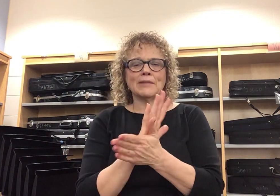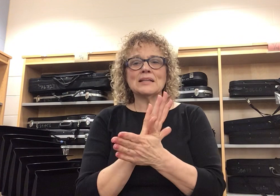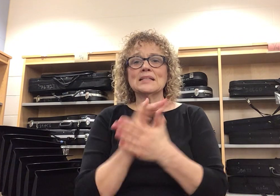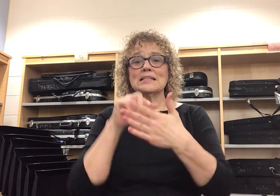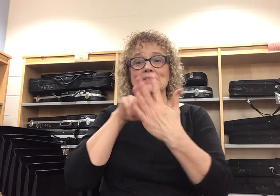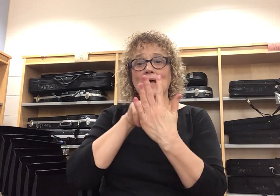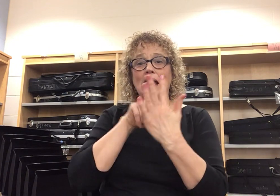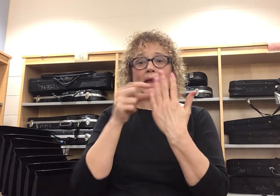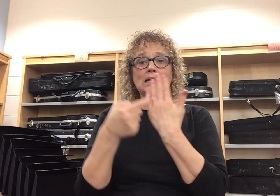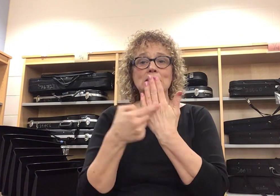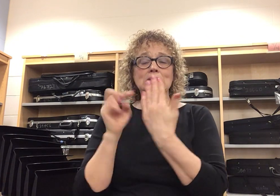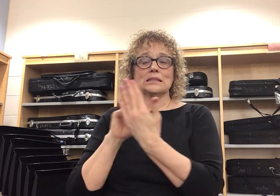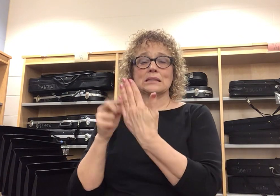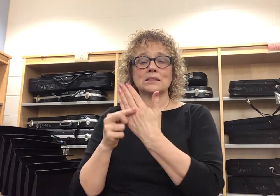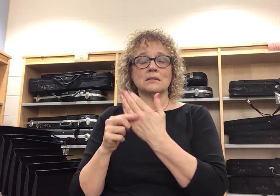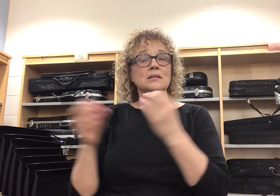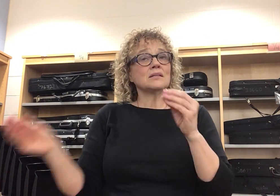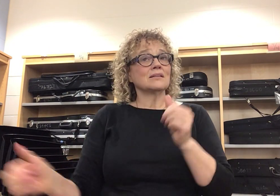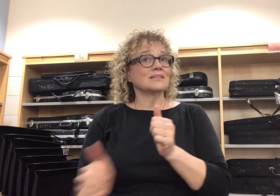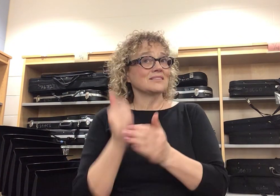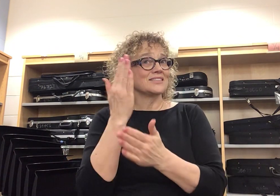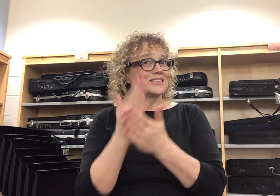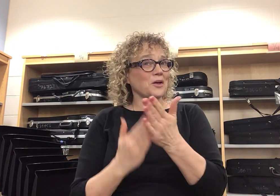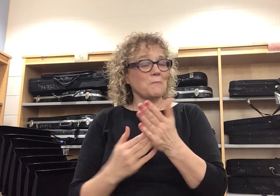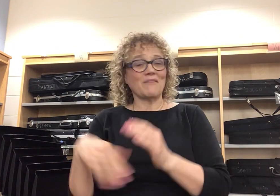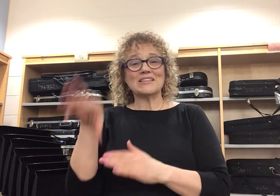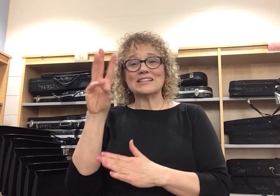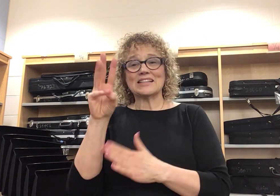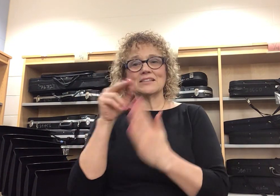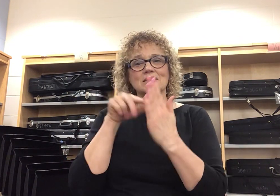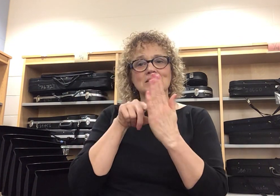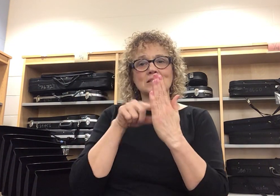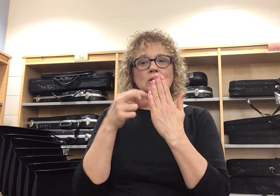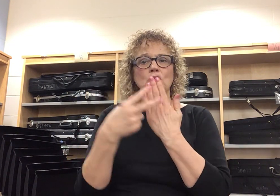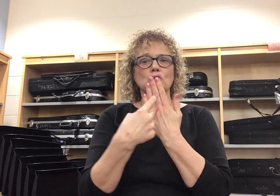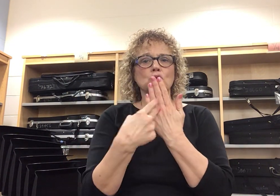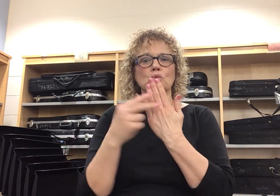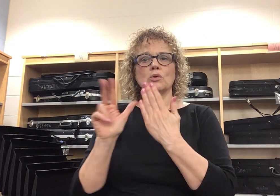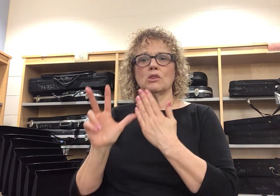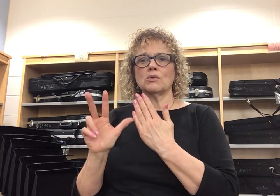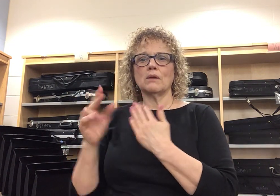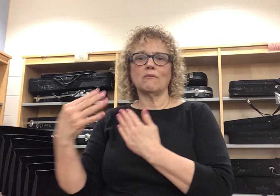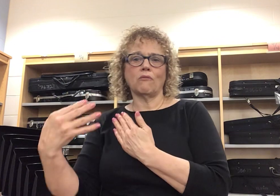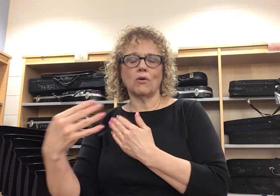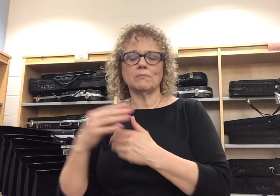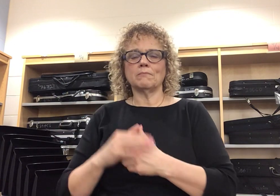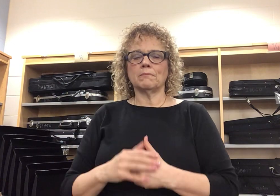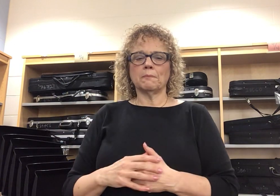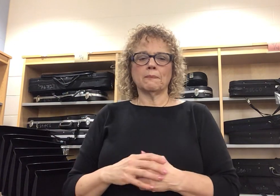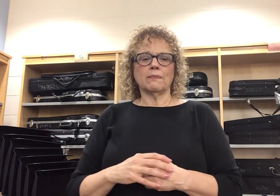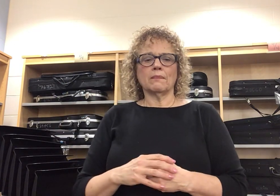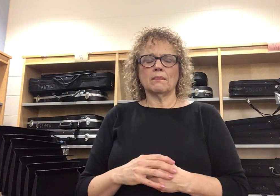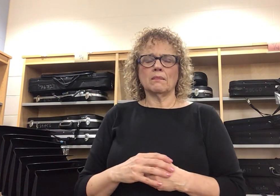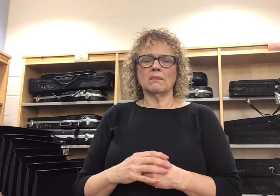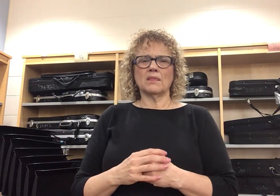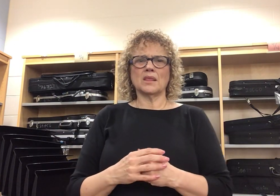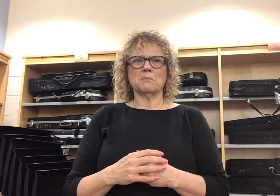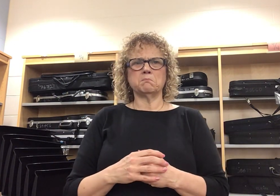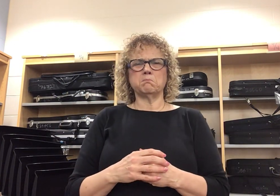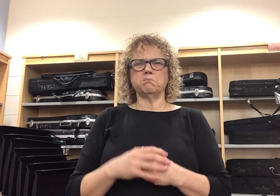let's continue looking on just the front page. And what are the bold-faced letters?